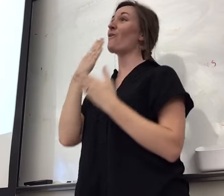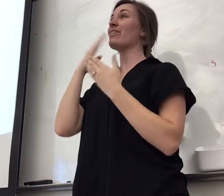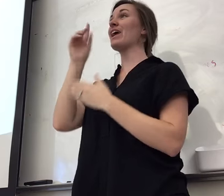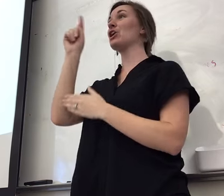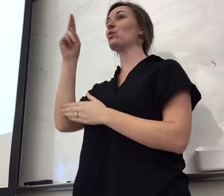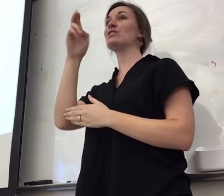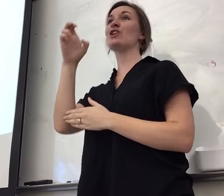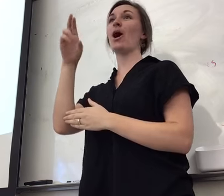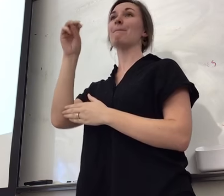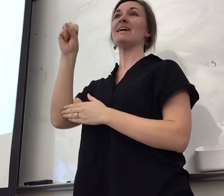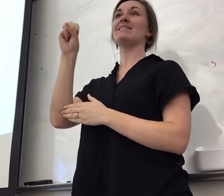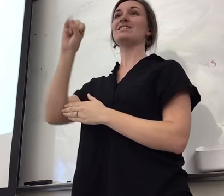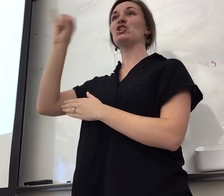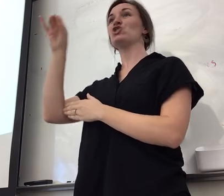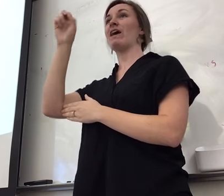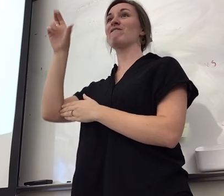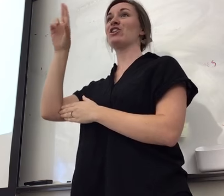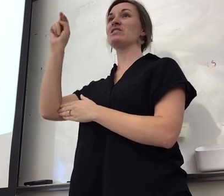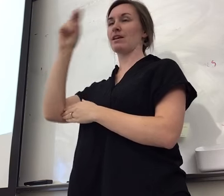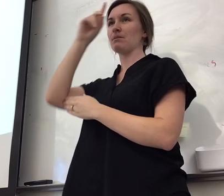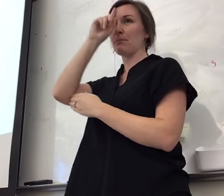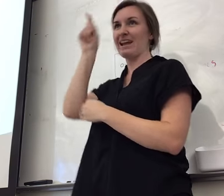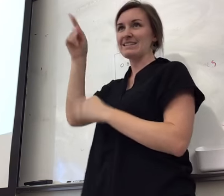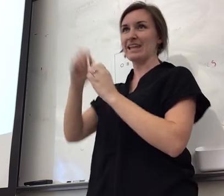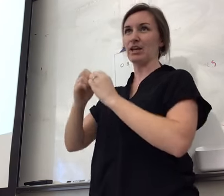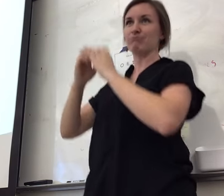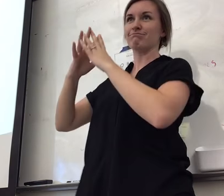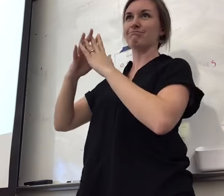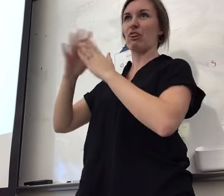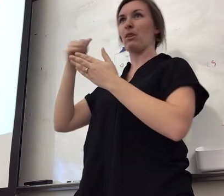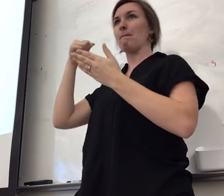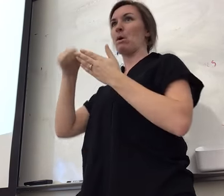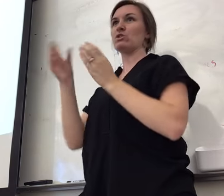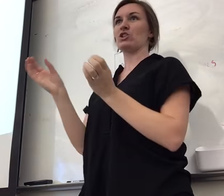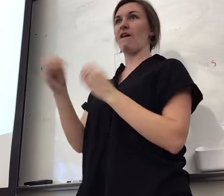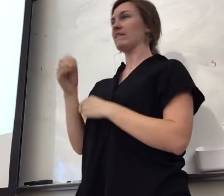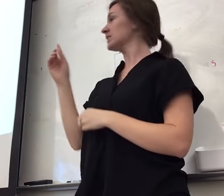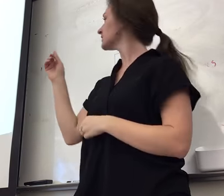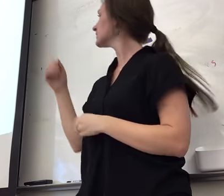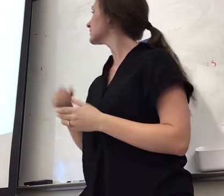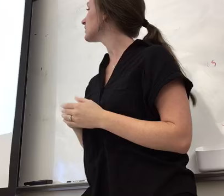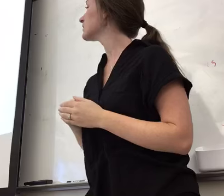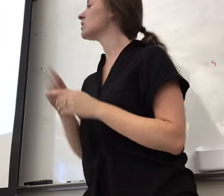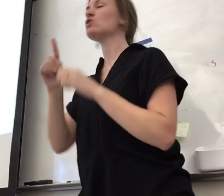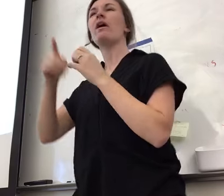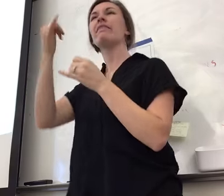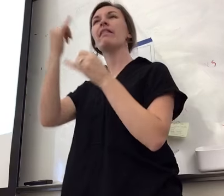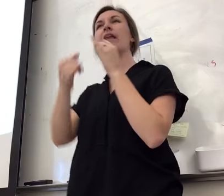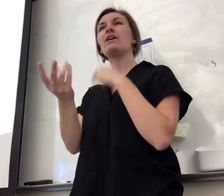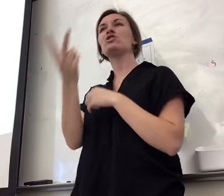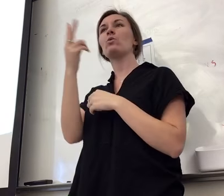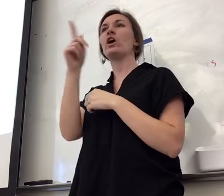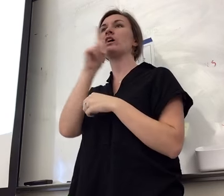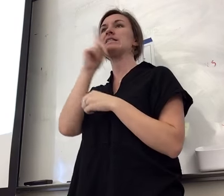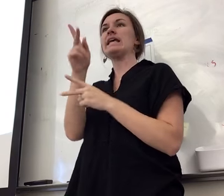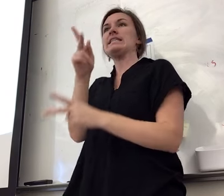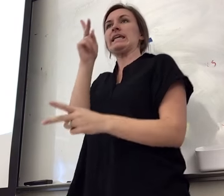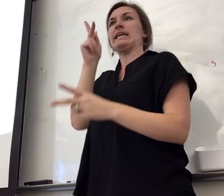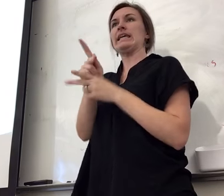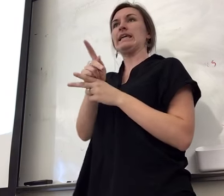office. Yay. So on those last two, or where it says keep the tariff, and I did tariff